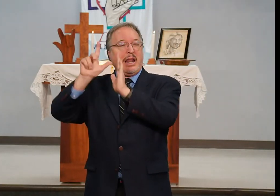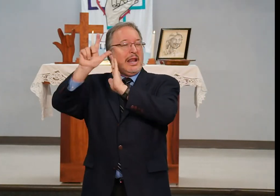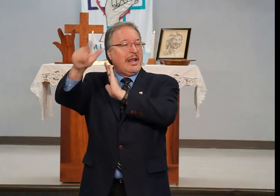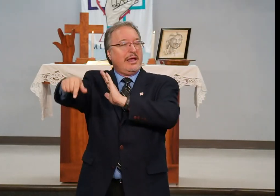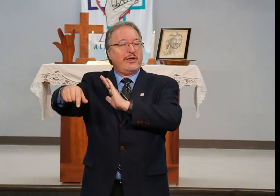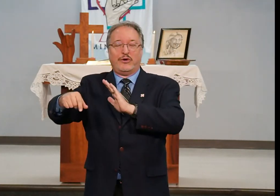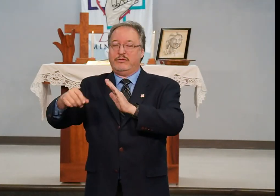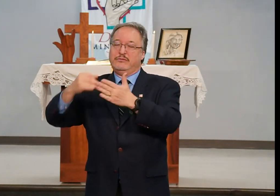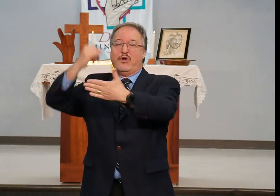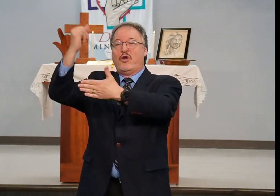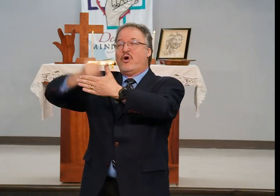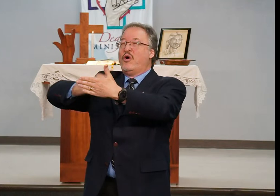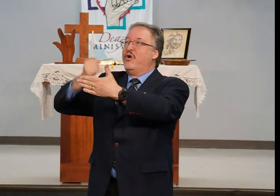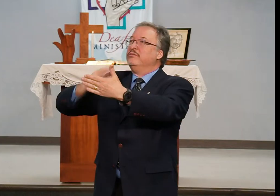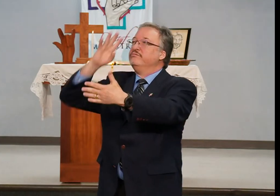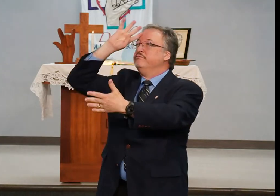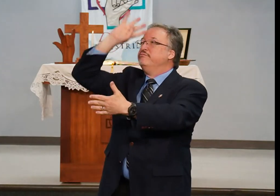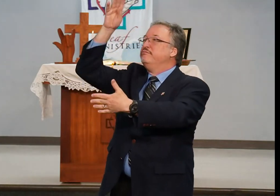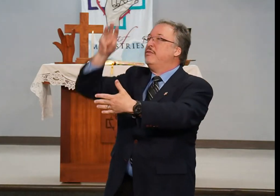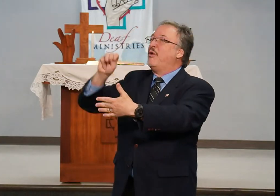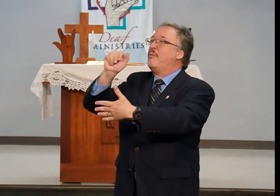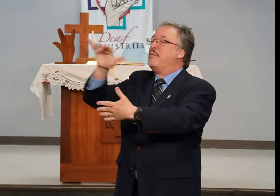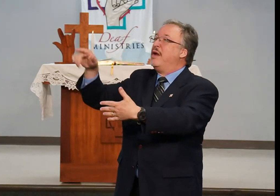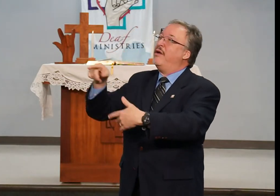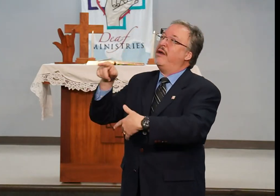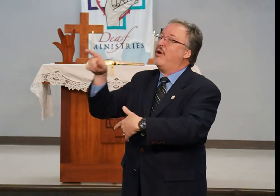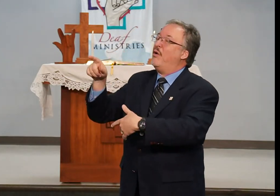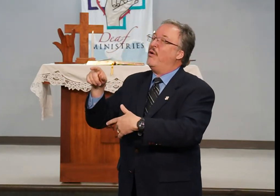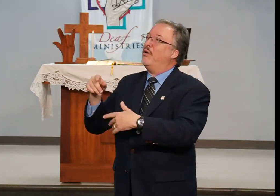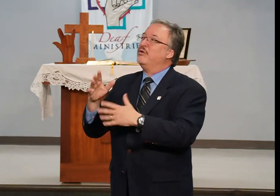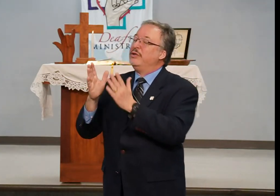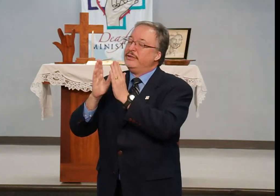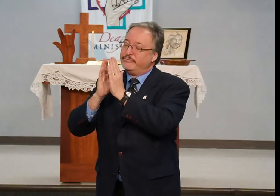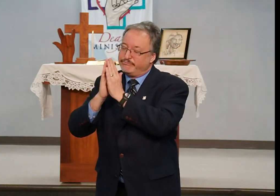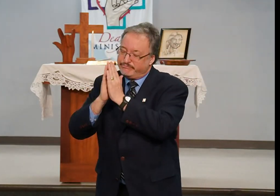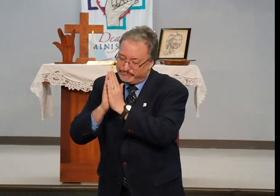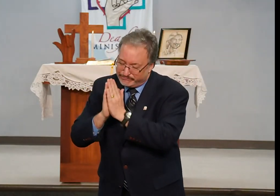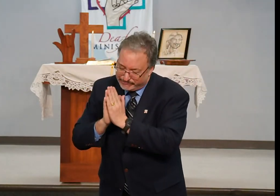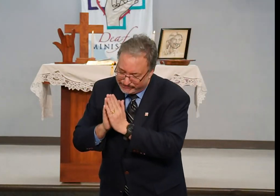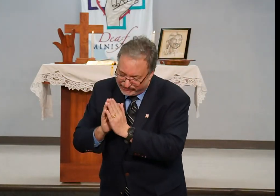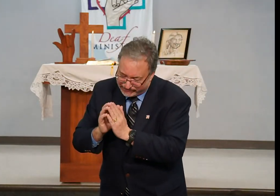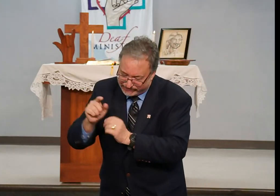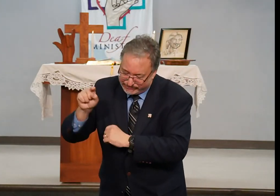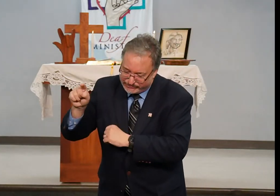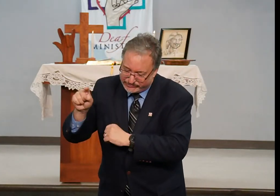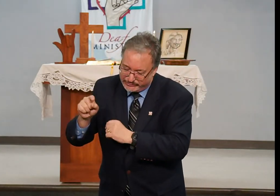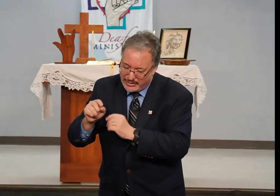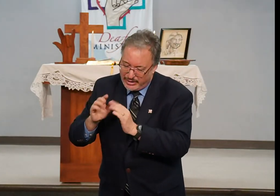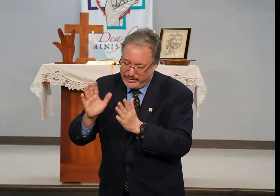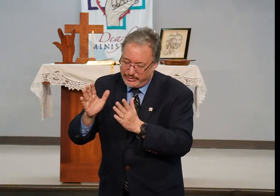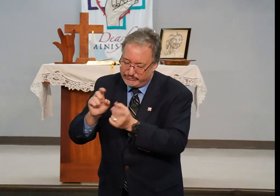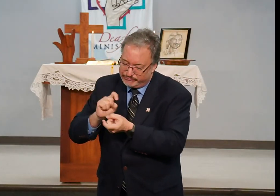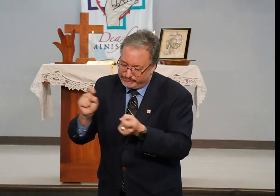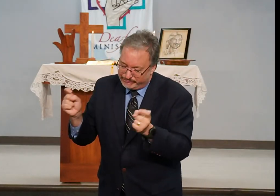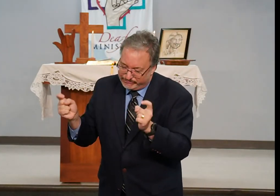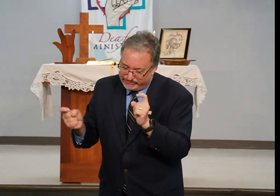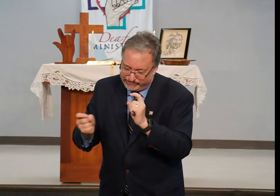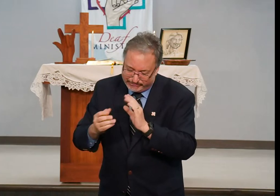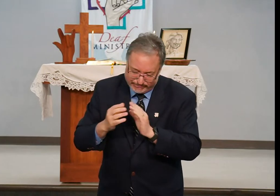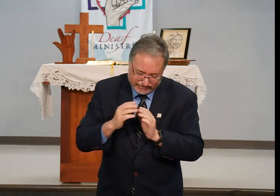than what the Bible shows us to be truth. We've seen art depictions of Mary Magdalene, where she